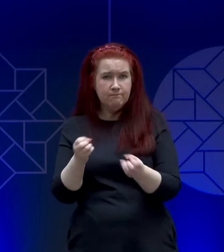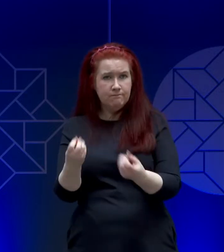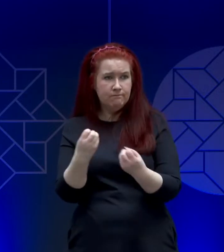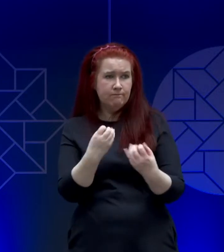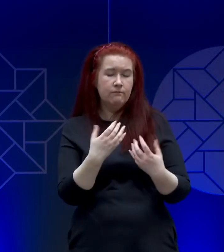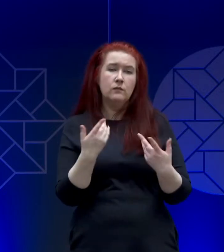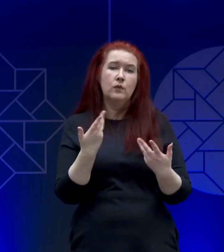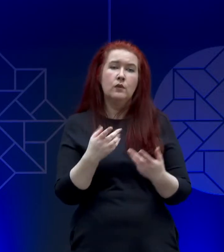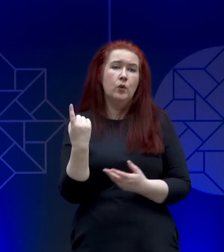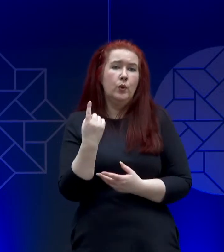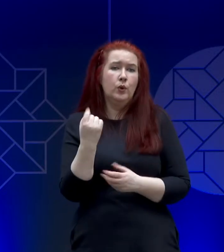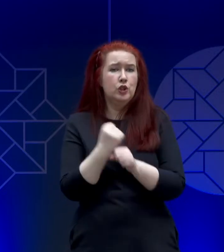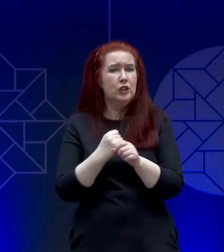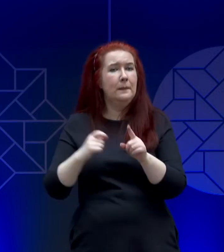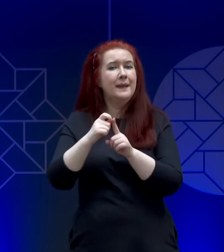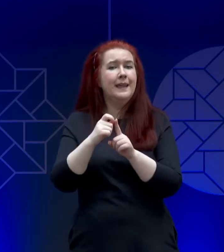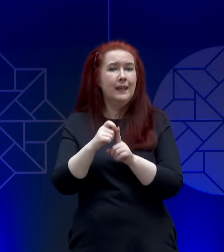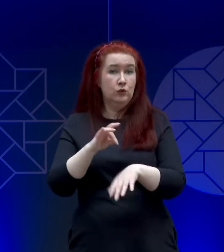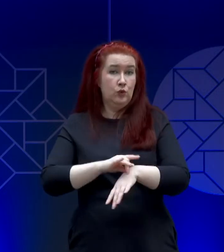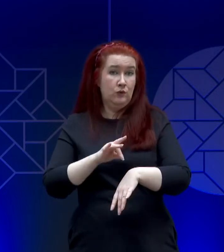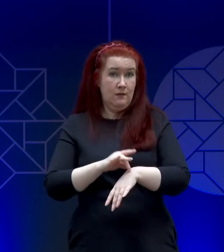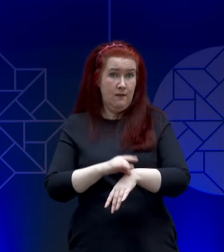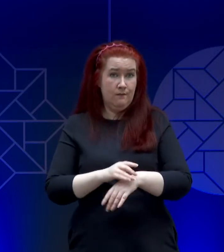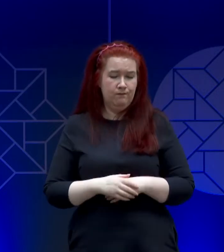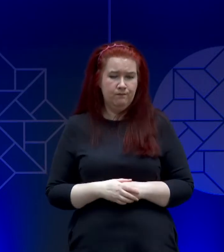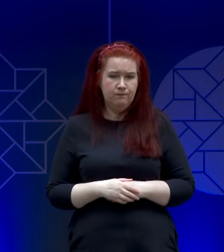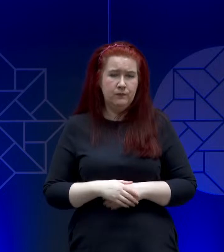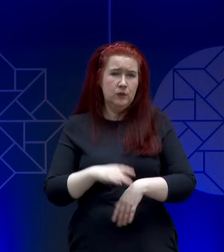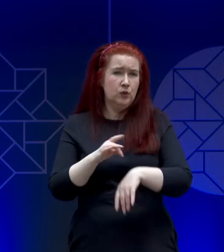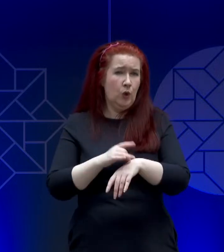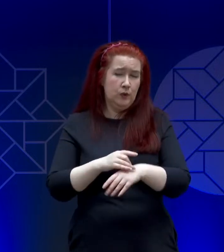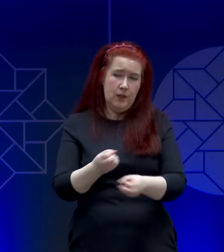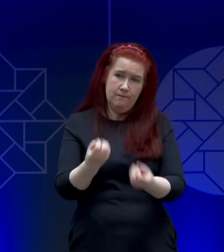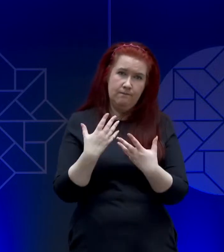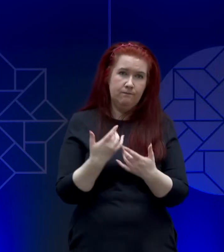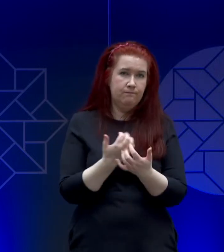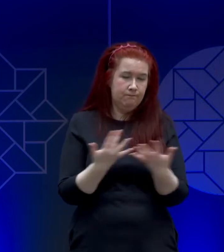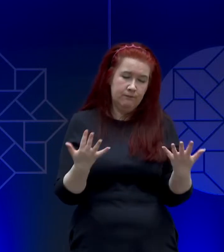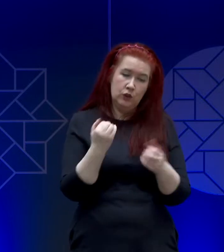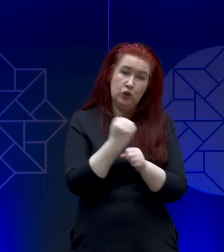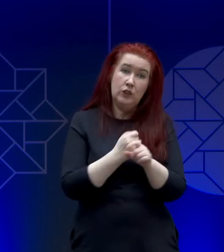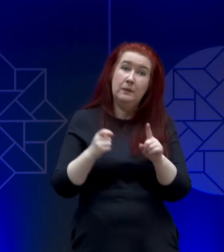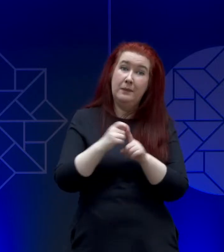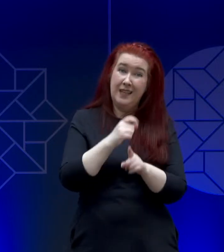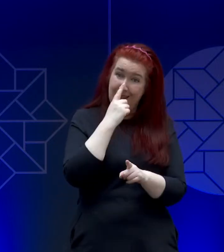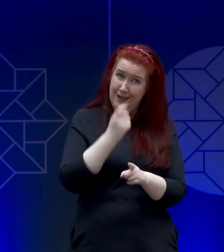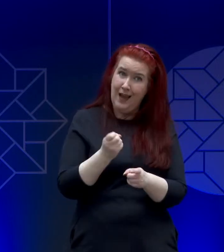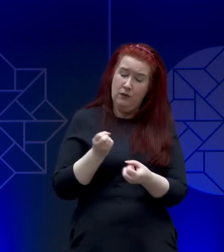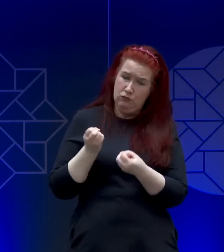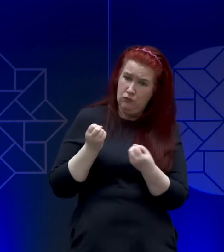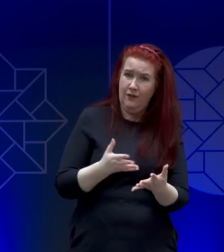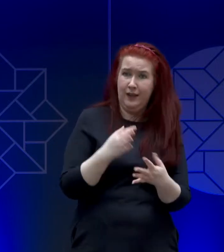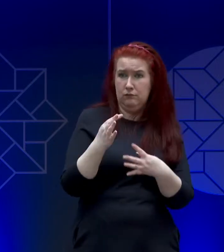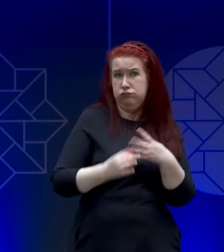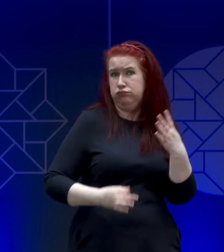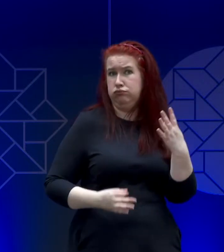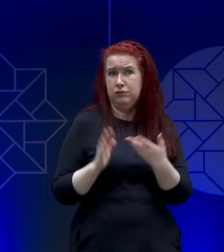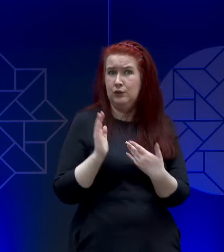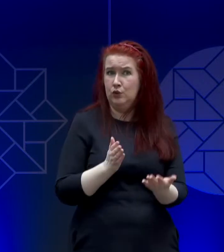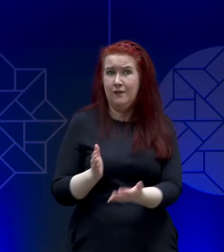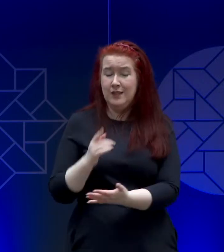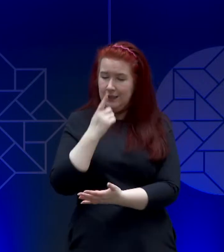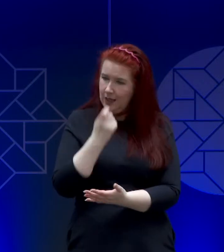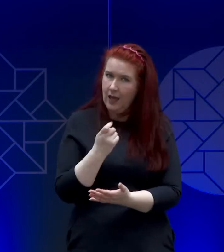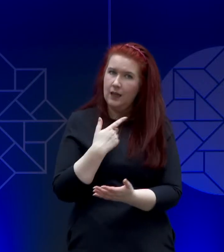Scotland's GPs. They've described the multiple contributions general practice can make as we shift to